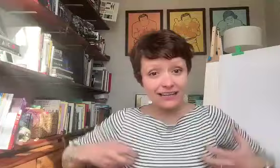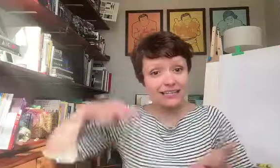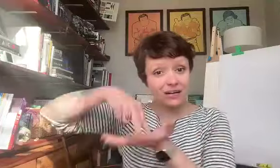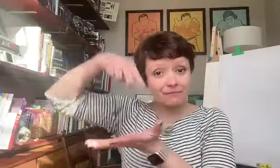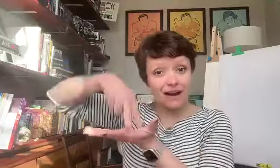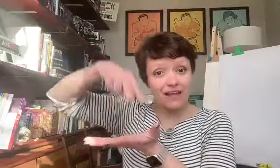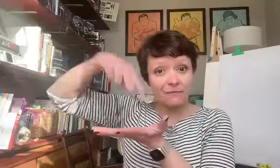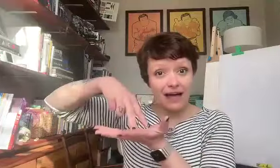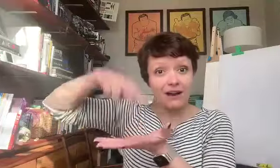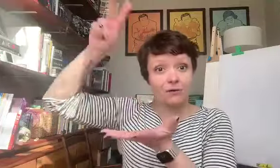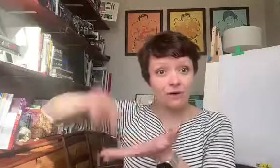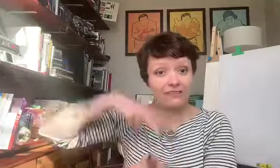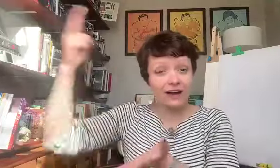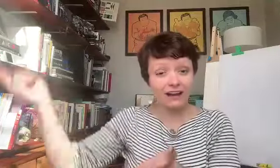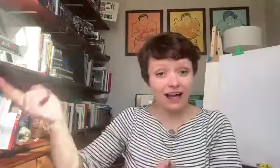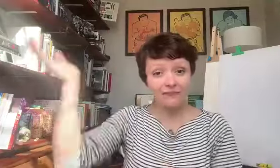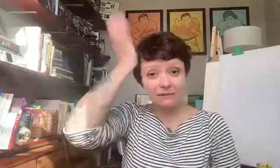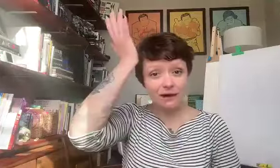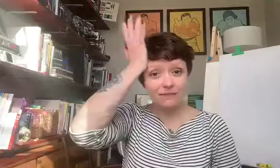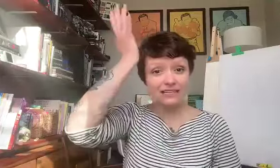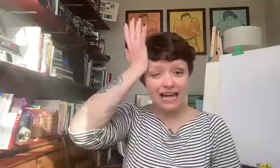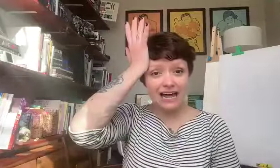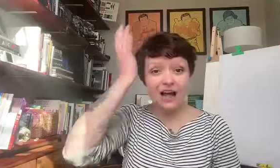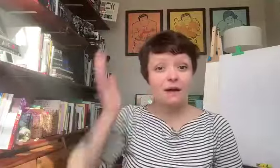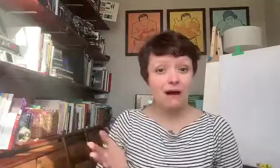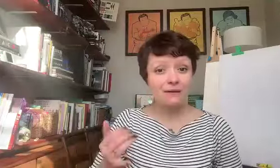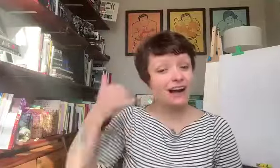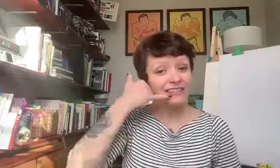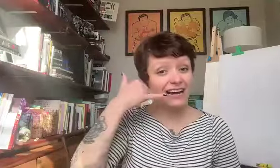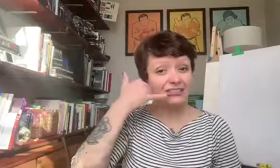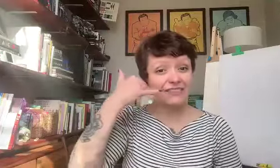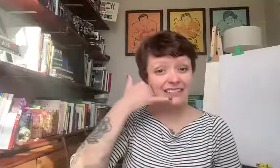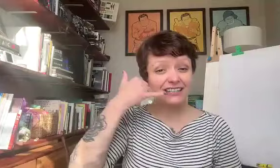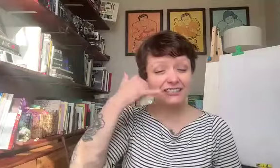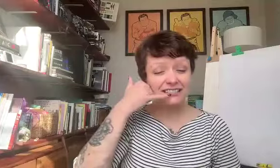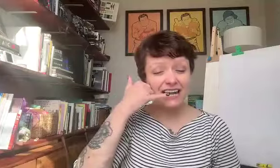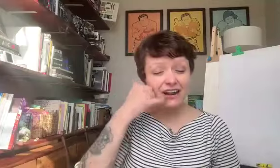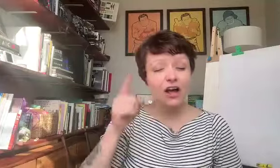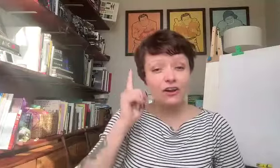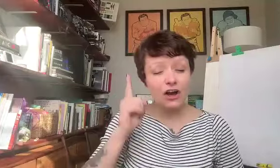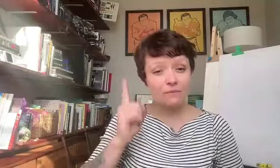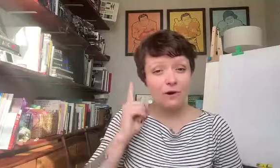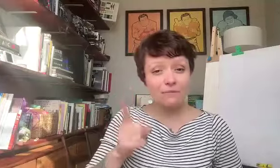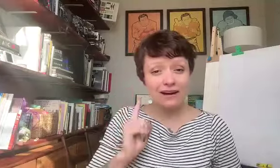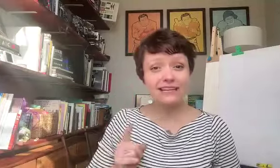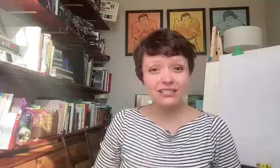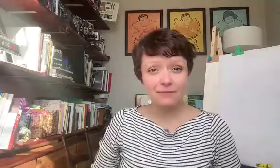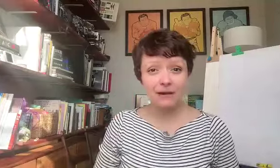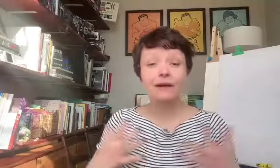monkeys jumping on the bed. One fell off and bumped his head. Mama called the doctor and the doctor said, no more monkeys jumping on the bed.